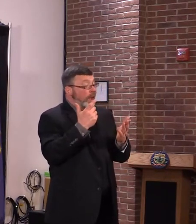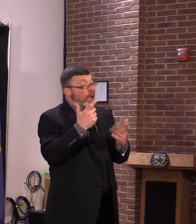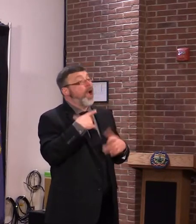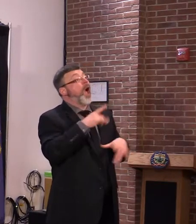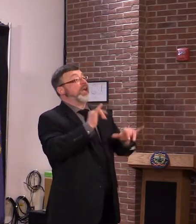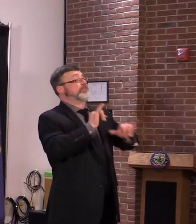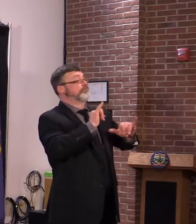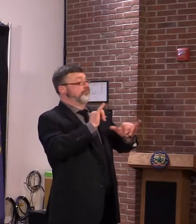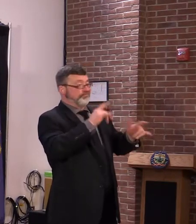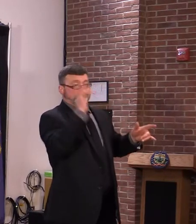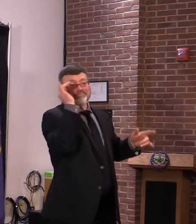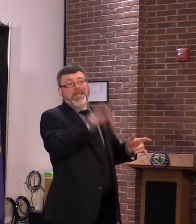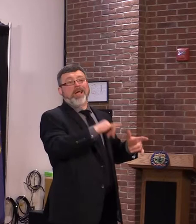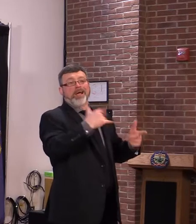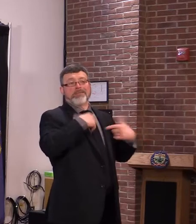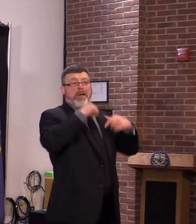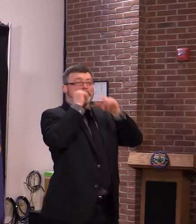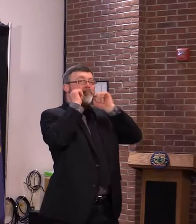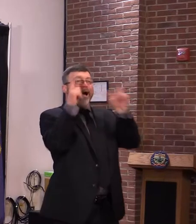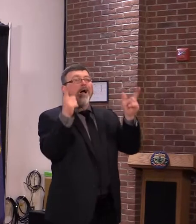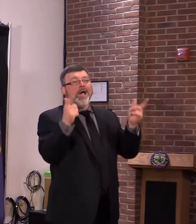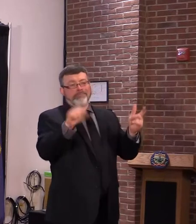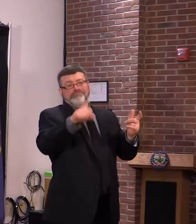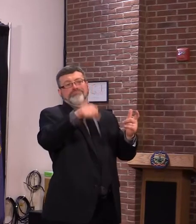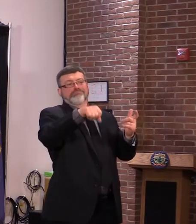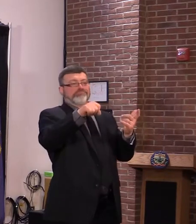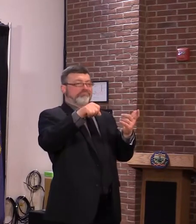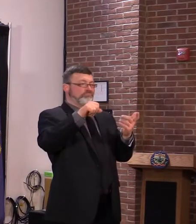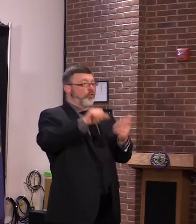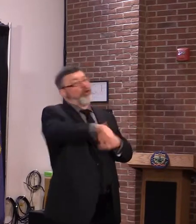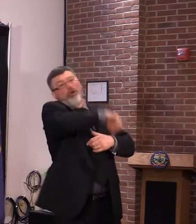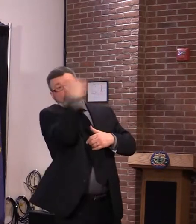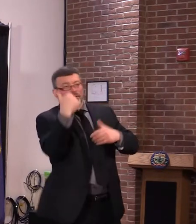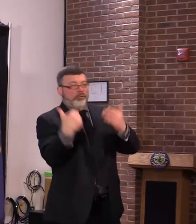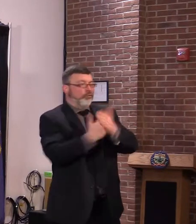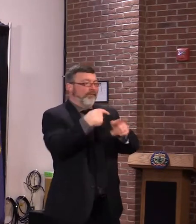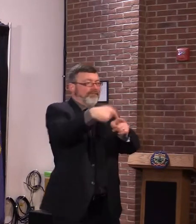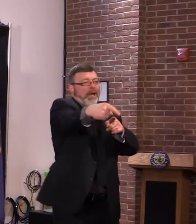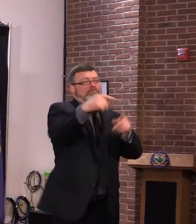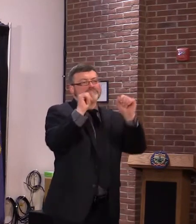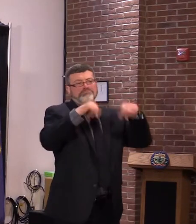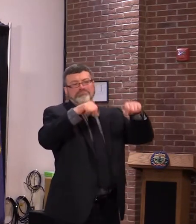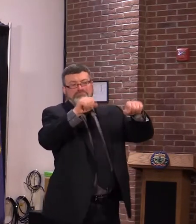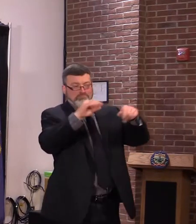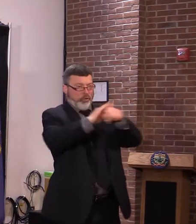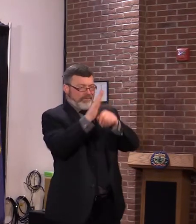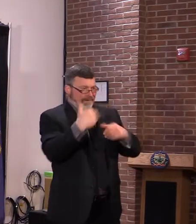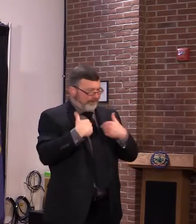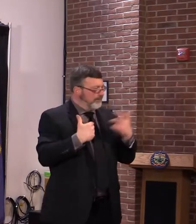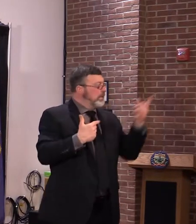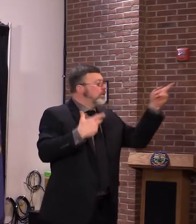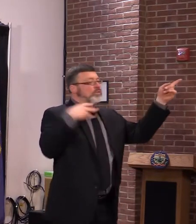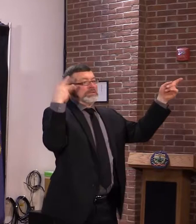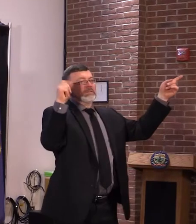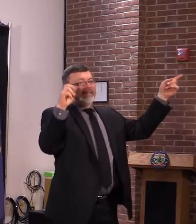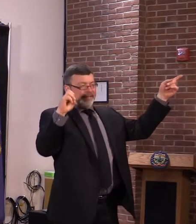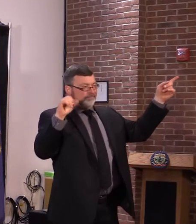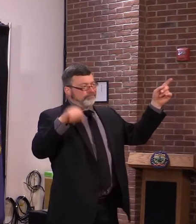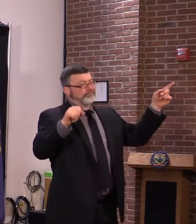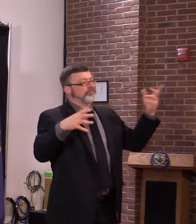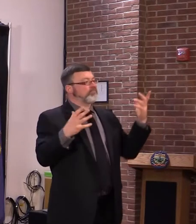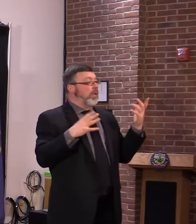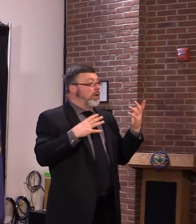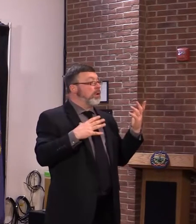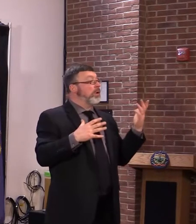time. And I also want to just say the 5,000, actually 200 plus cases that I mentioned earlier are